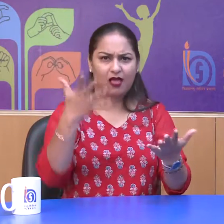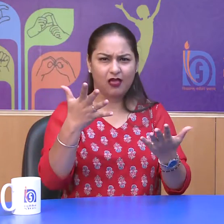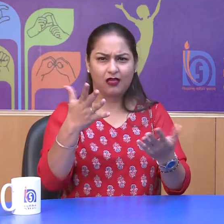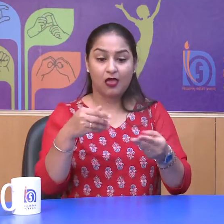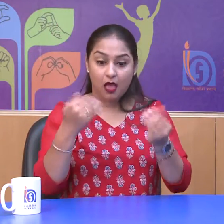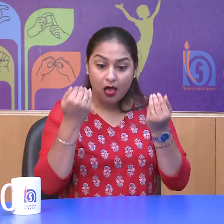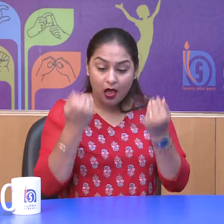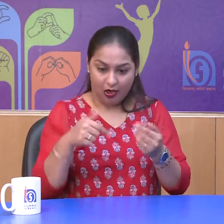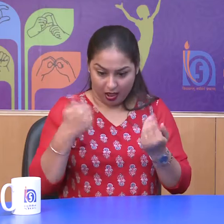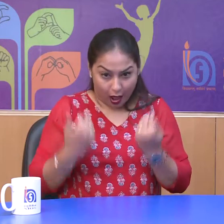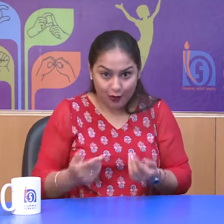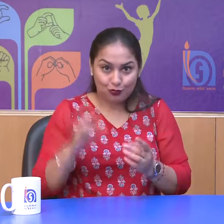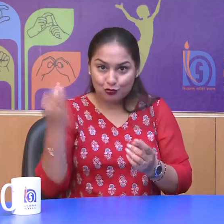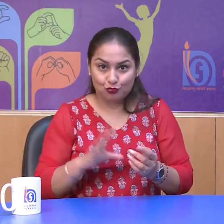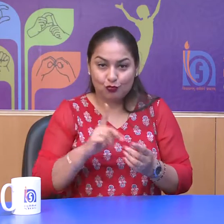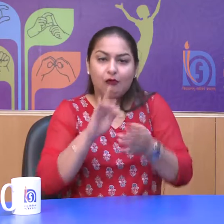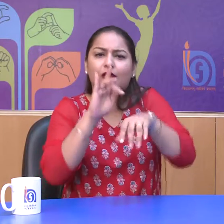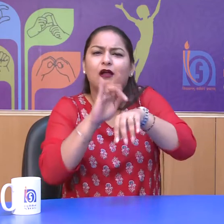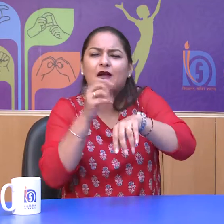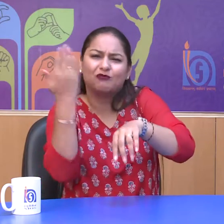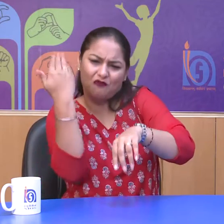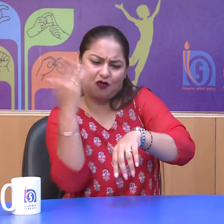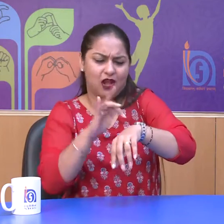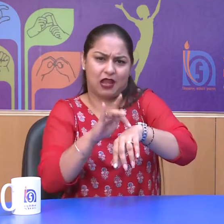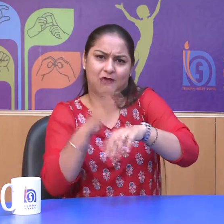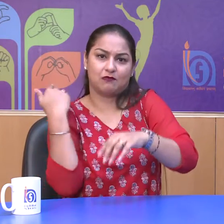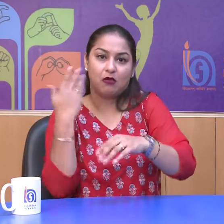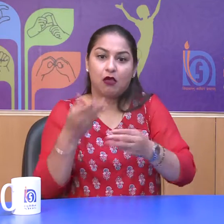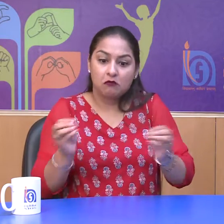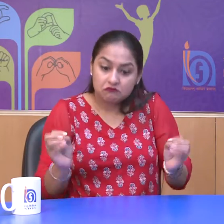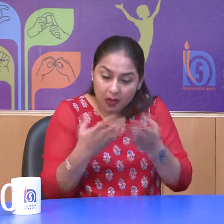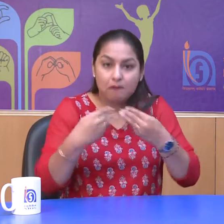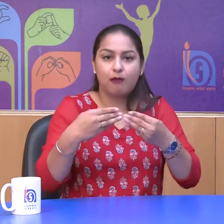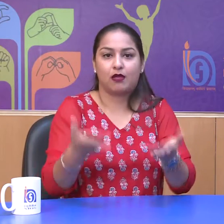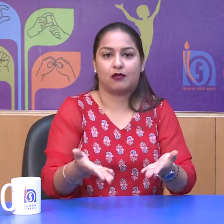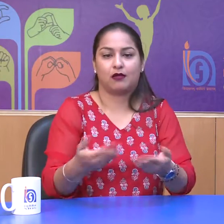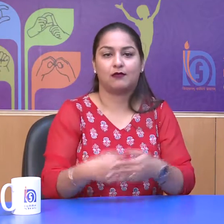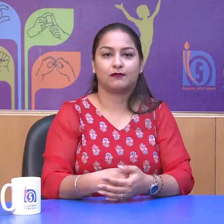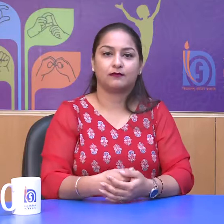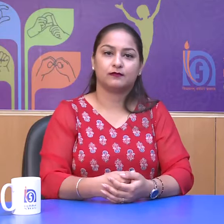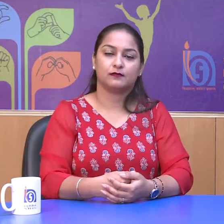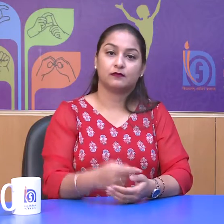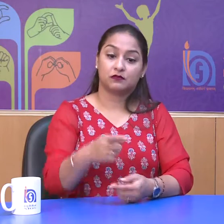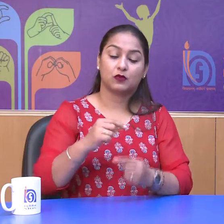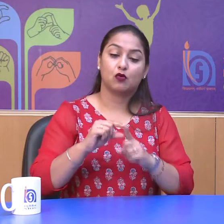An important application of chemistry was in the production of